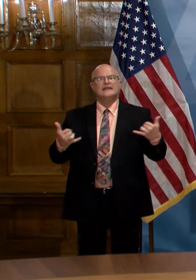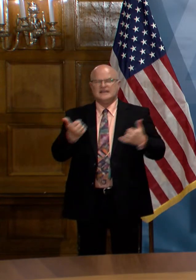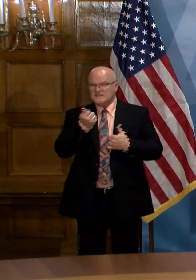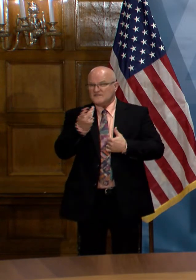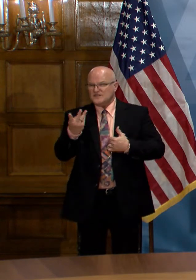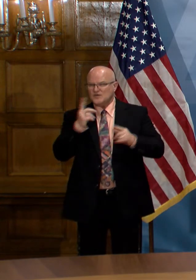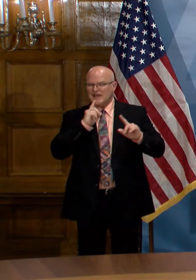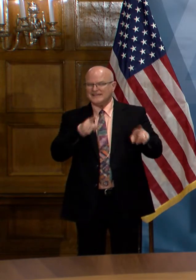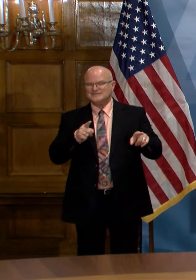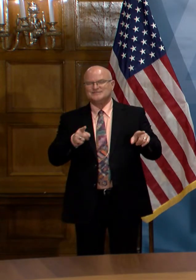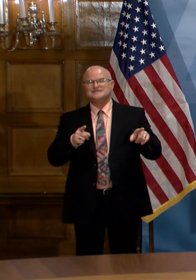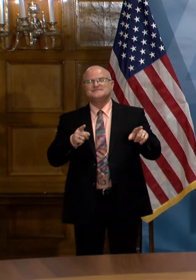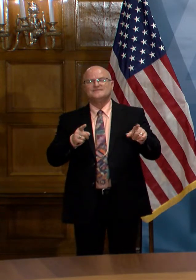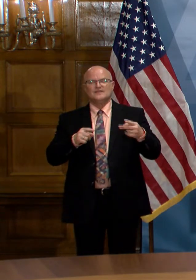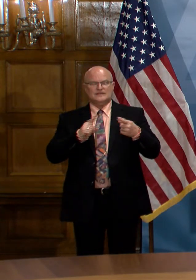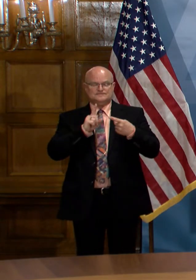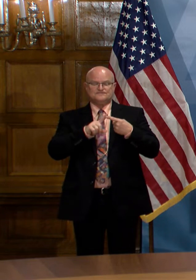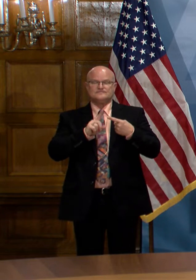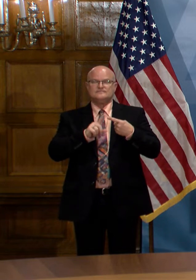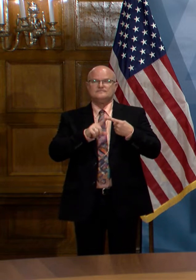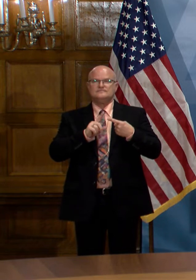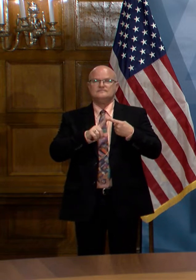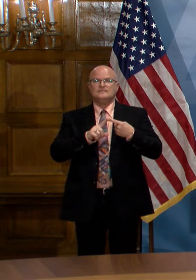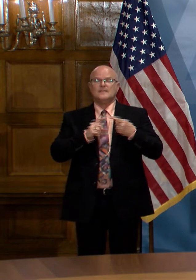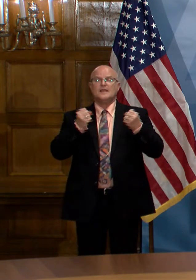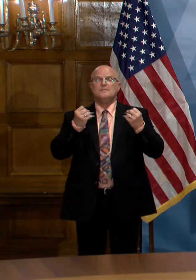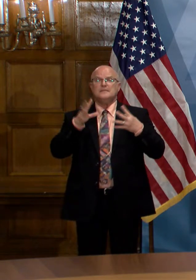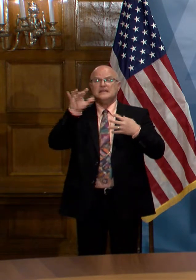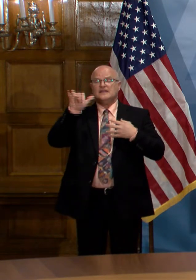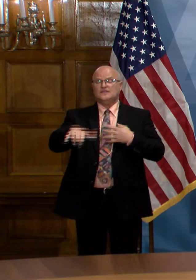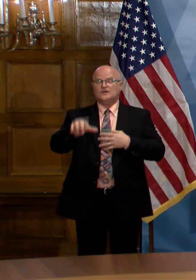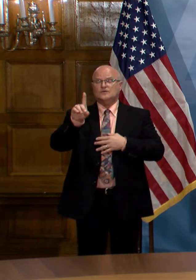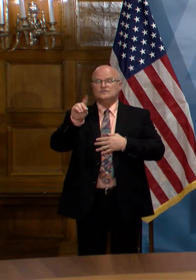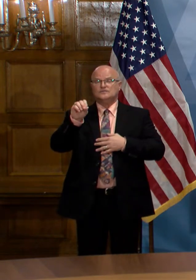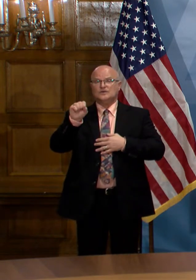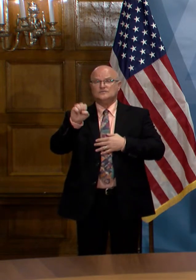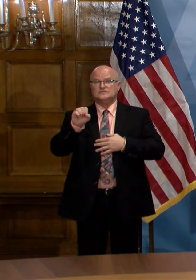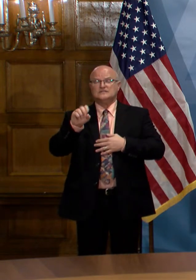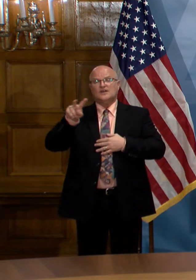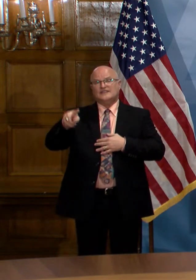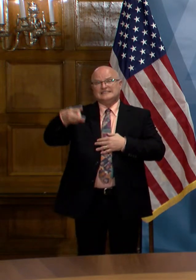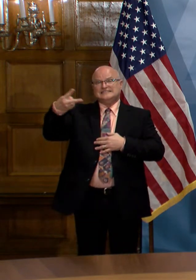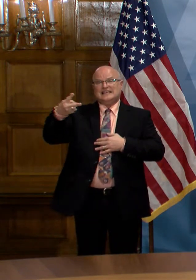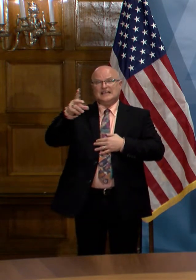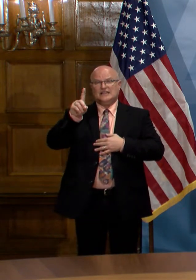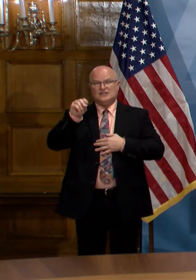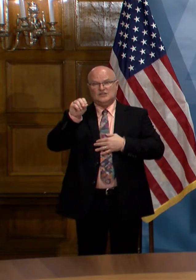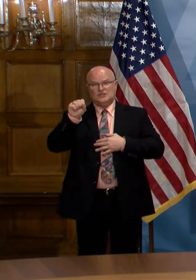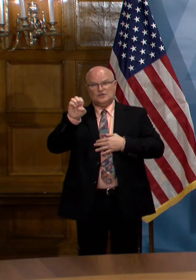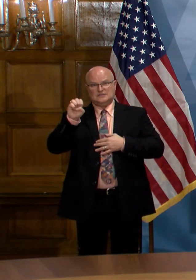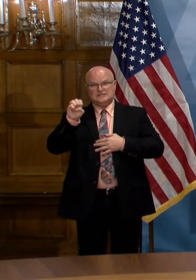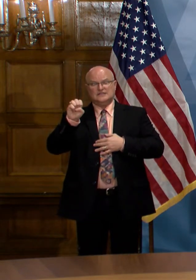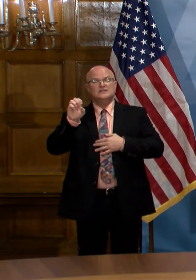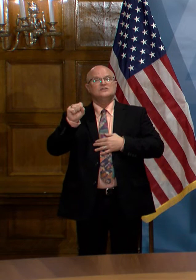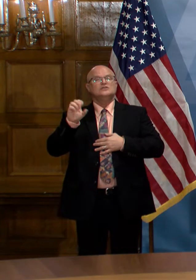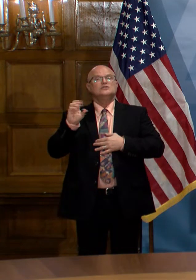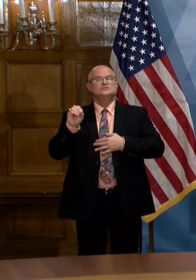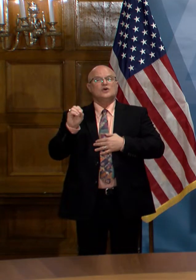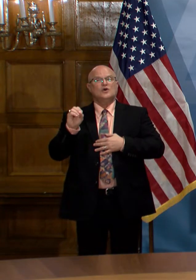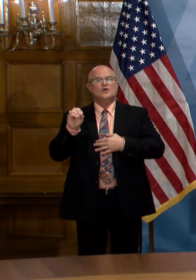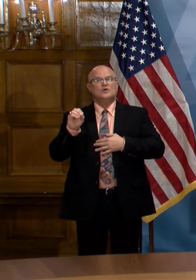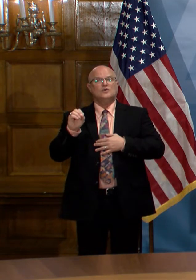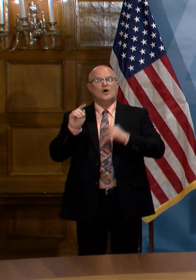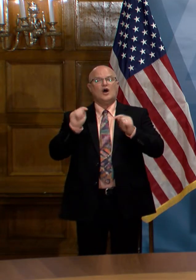couple answers for it. One, many of those doses are second doses. And so